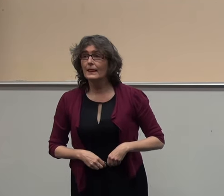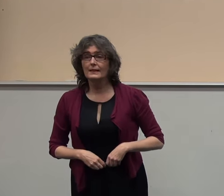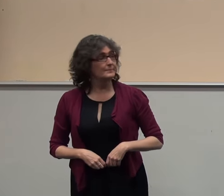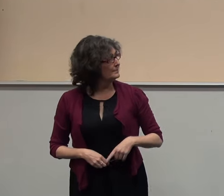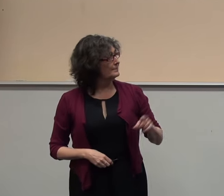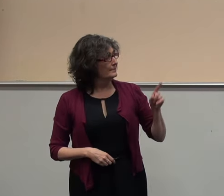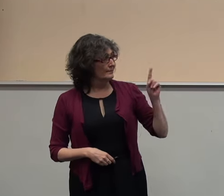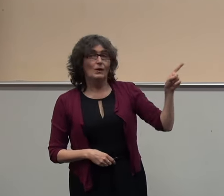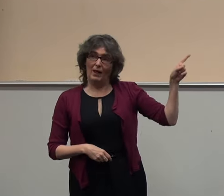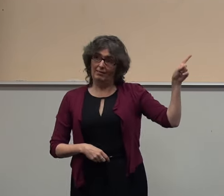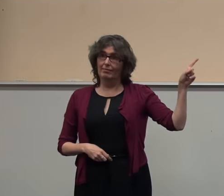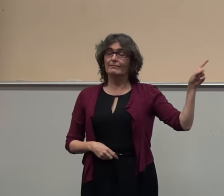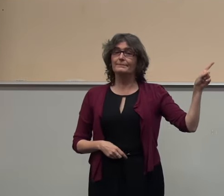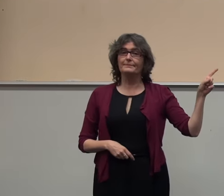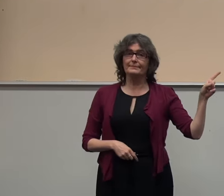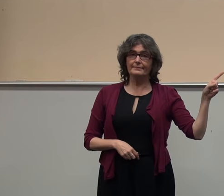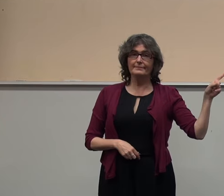So in the theatres I've worked at,